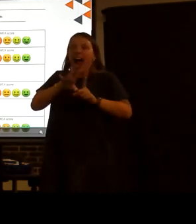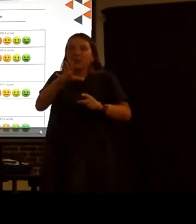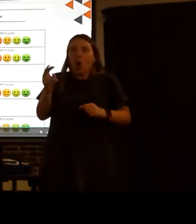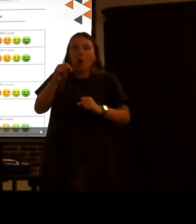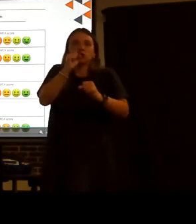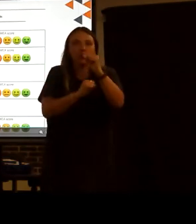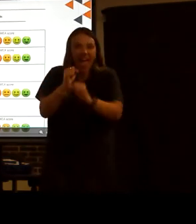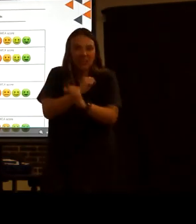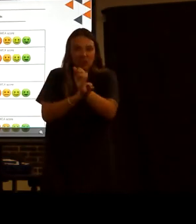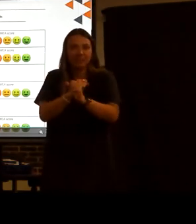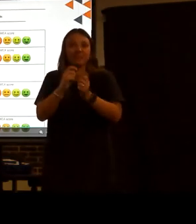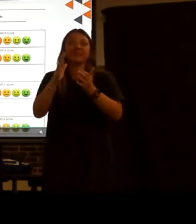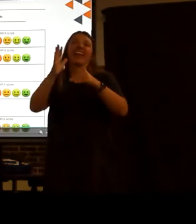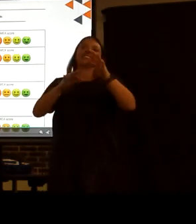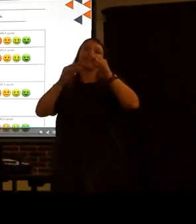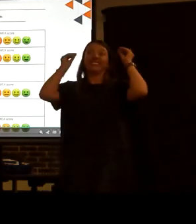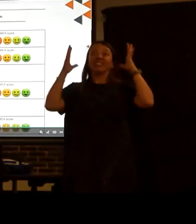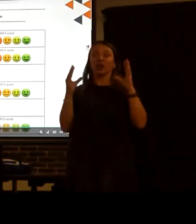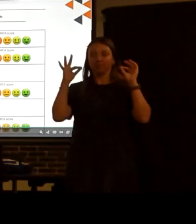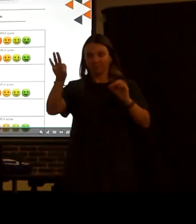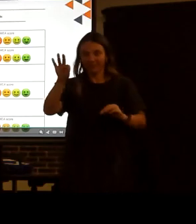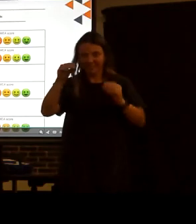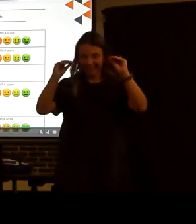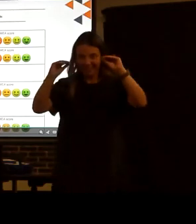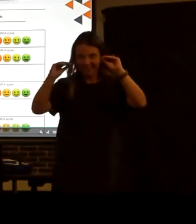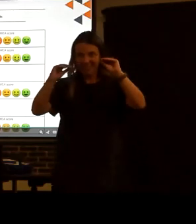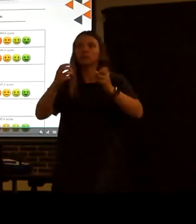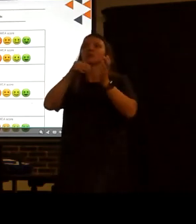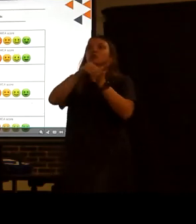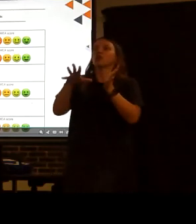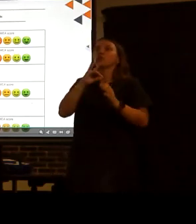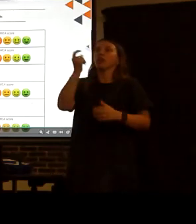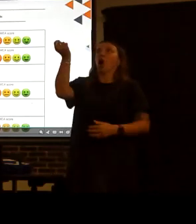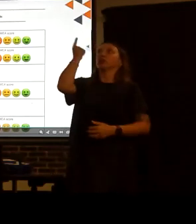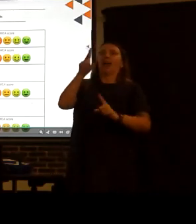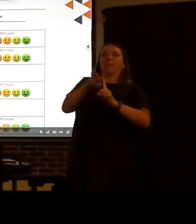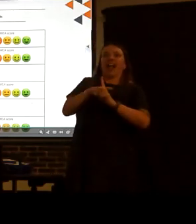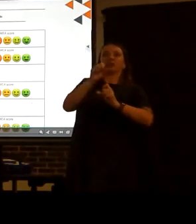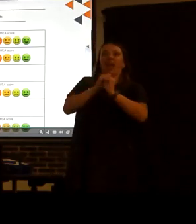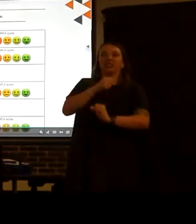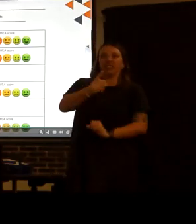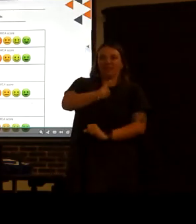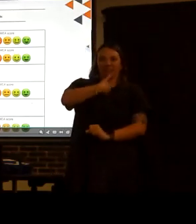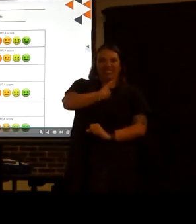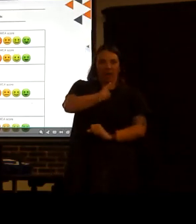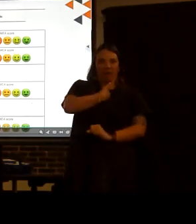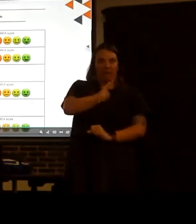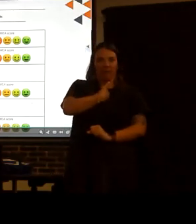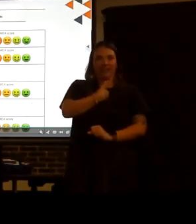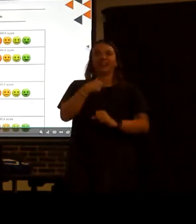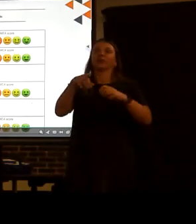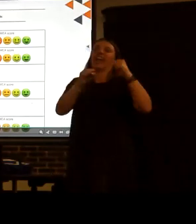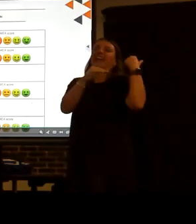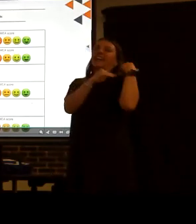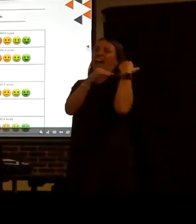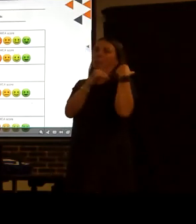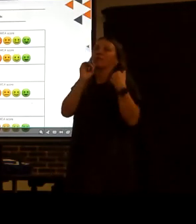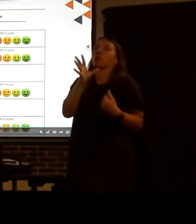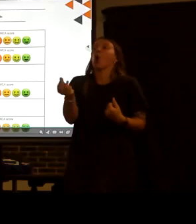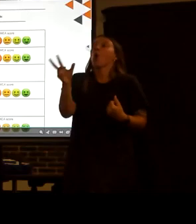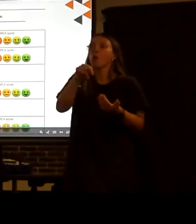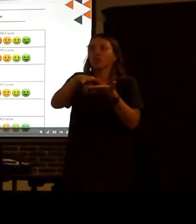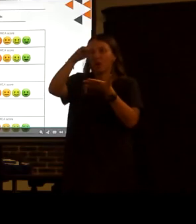can actually comprehend why these strategies are so important. We want the students to